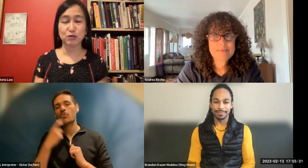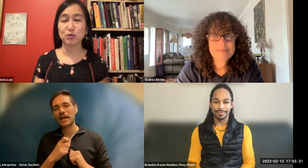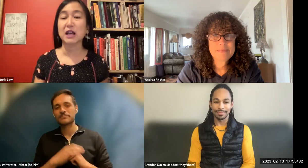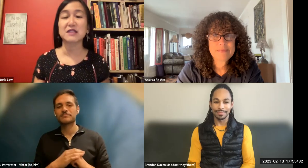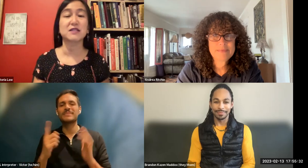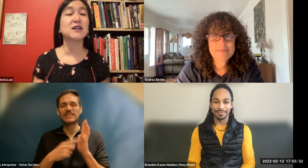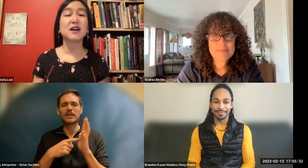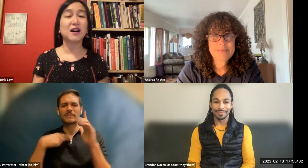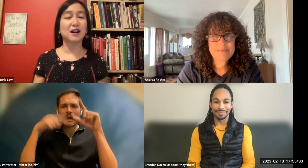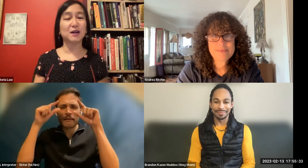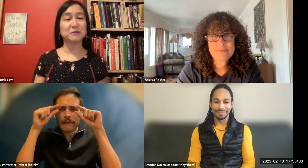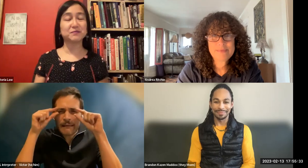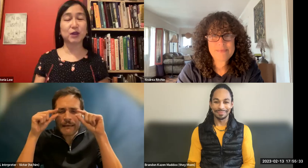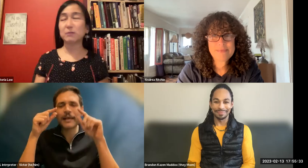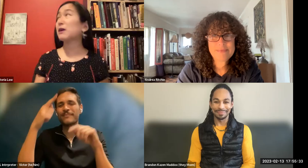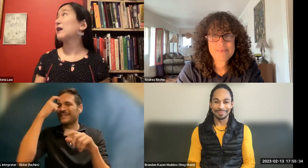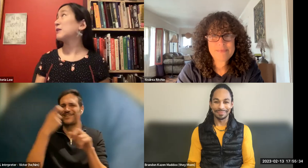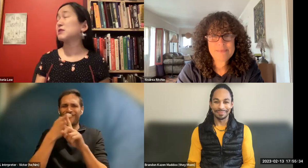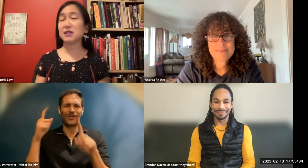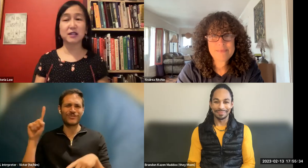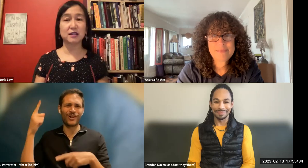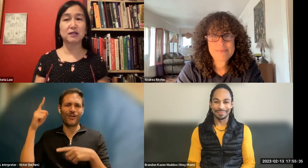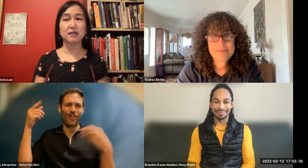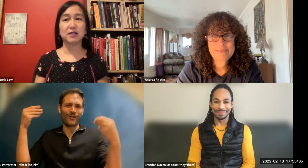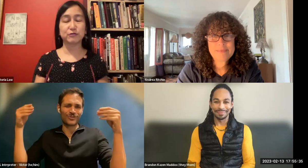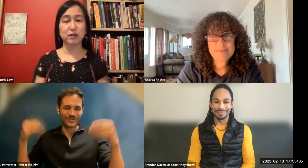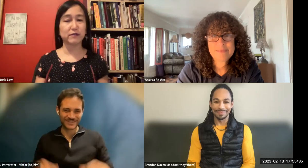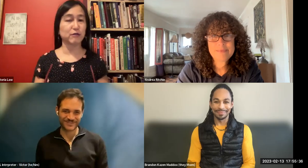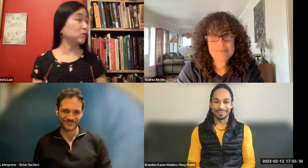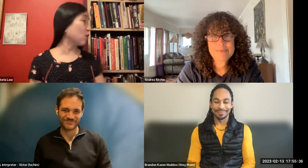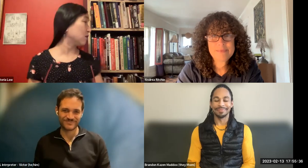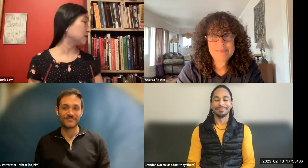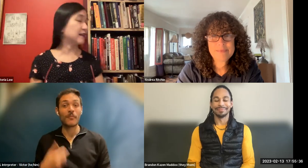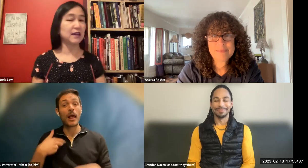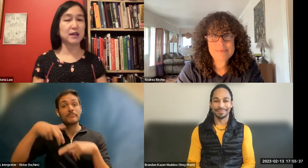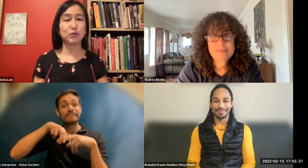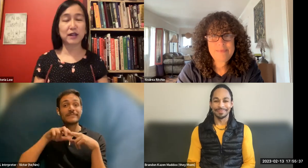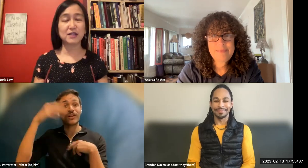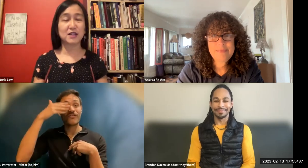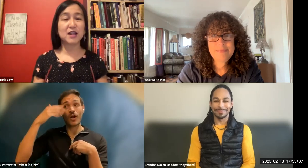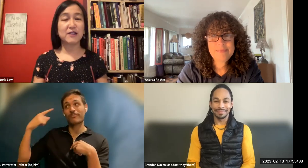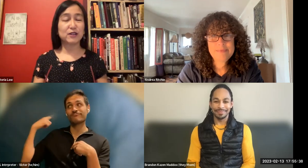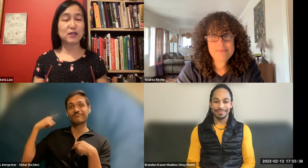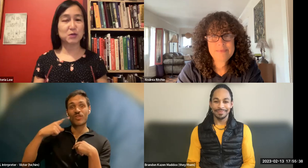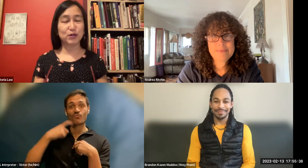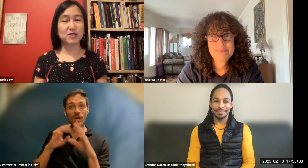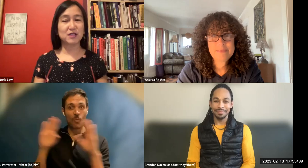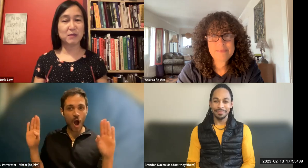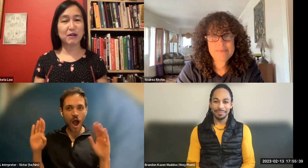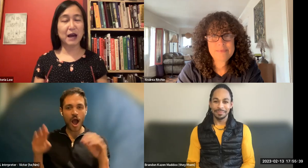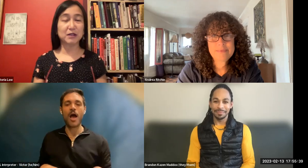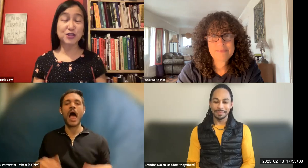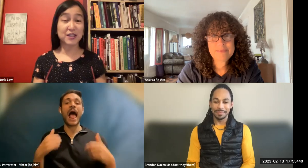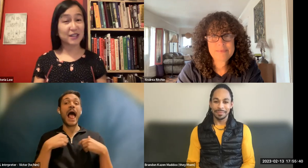are dollar store glasses. And I'm sitting in front of a red wall and a bookcase filled with